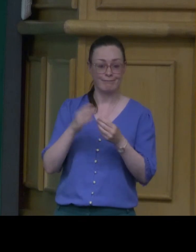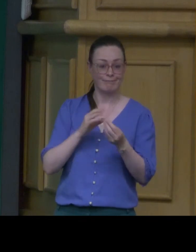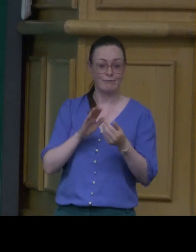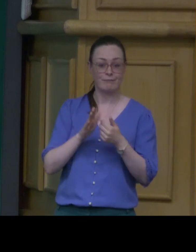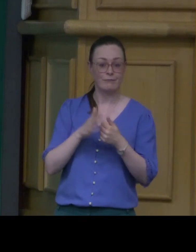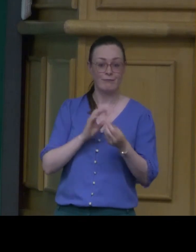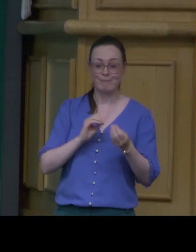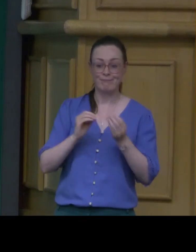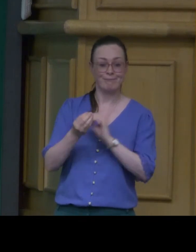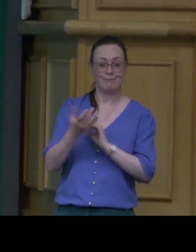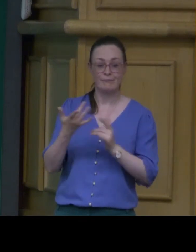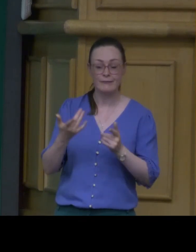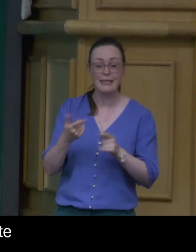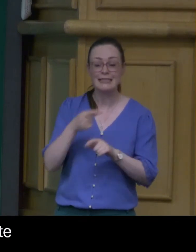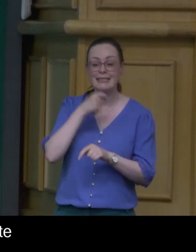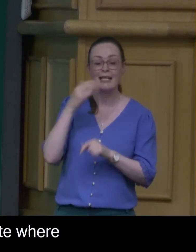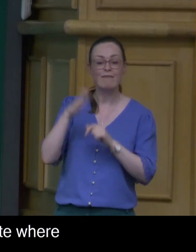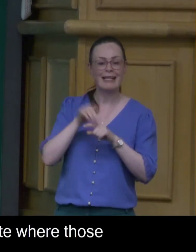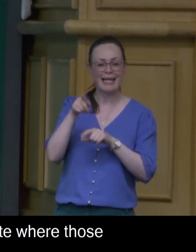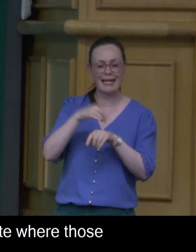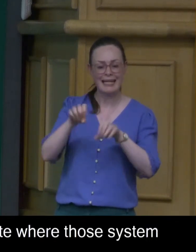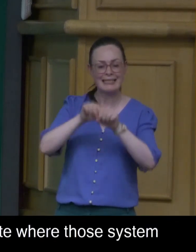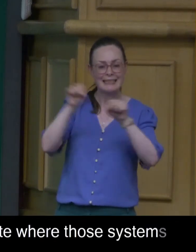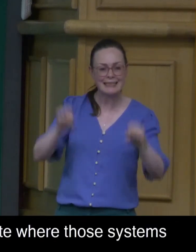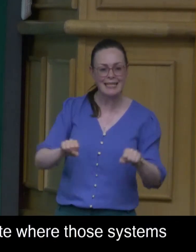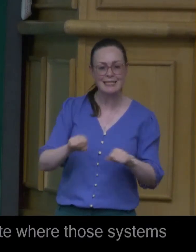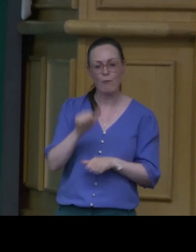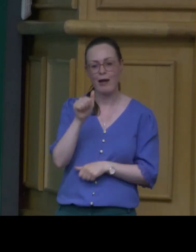where those systems and those algorithms